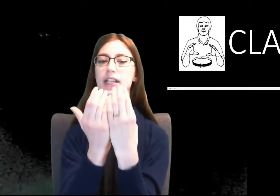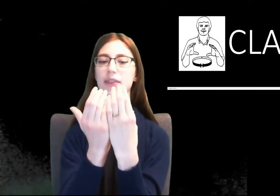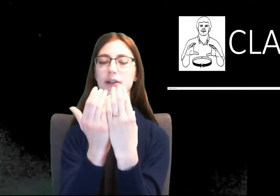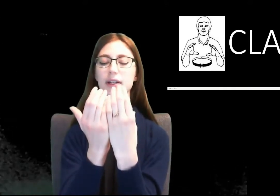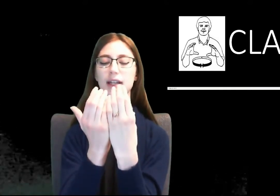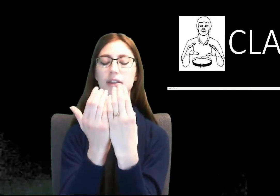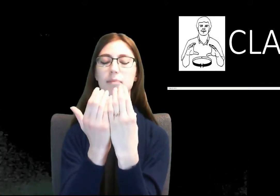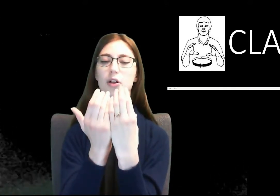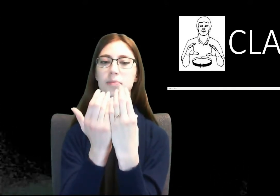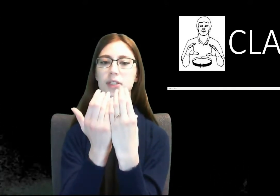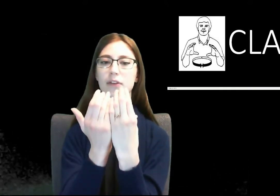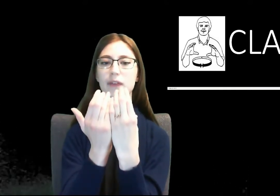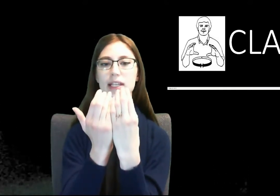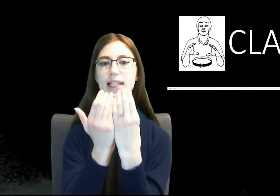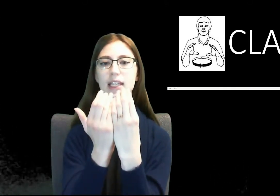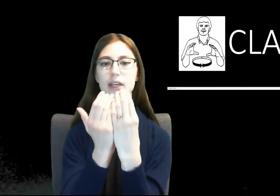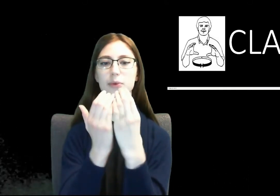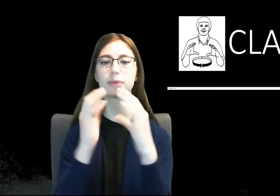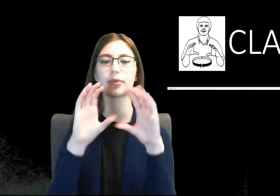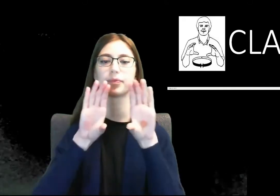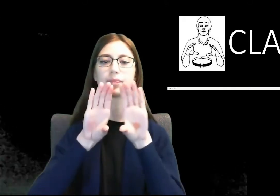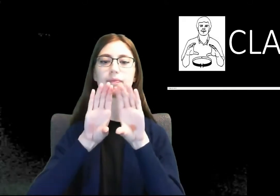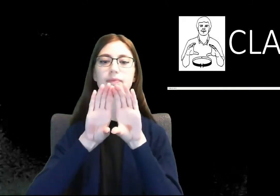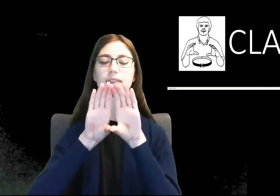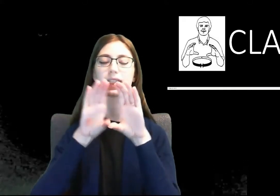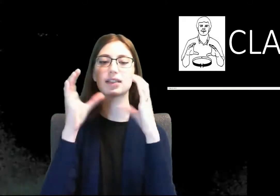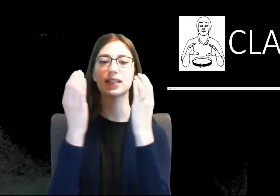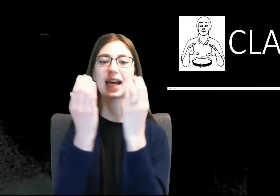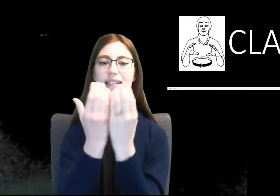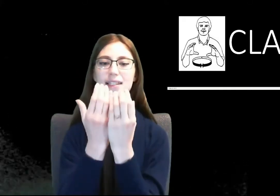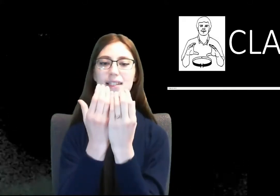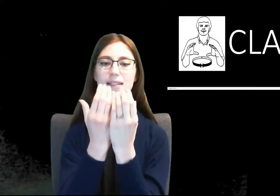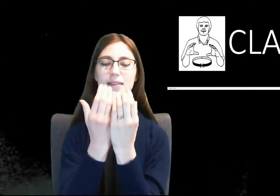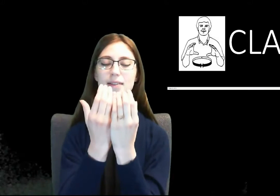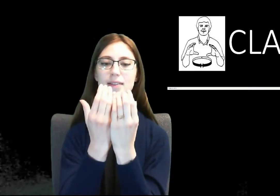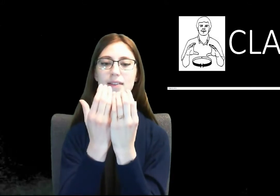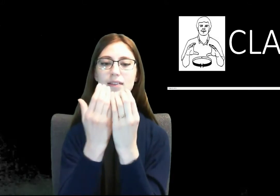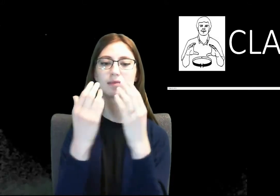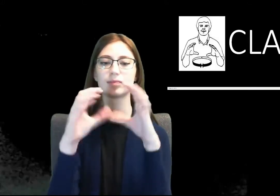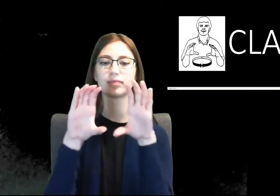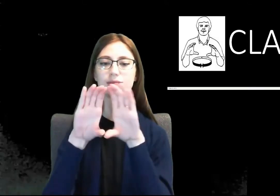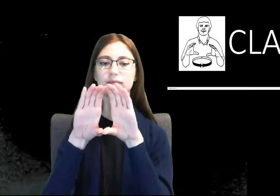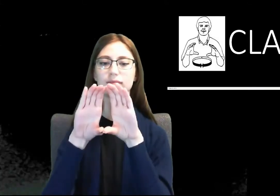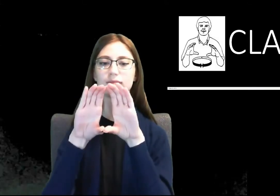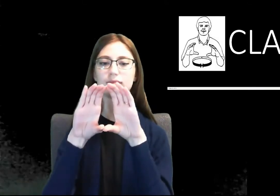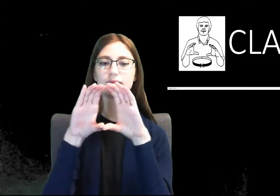together and the palms are facing you. Class.